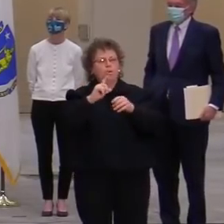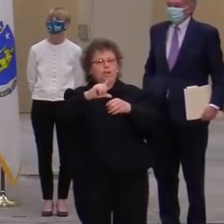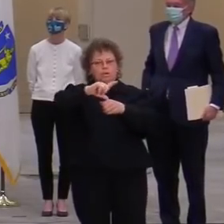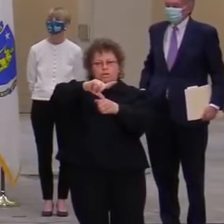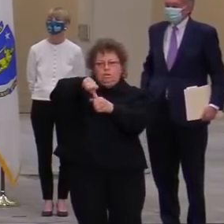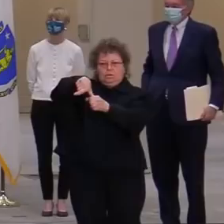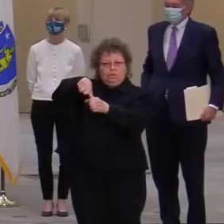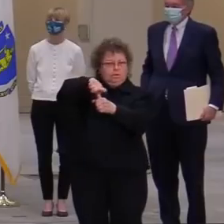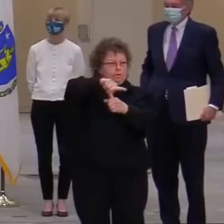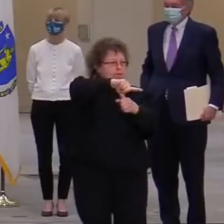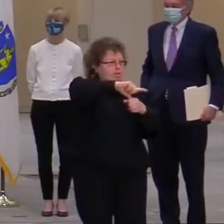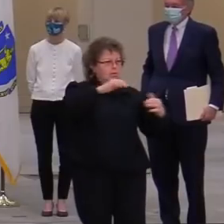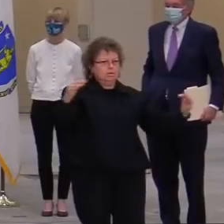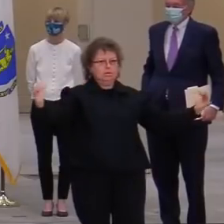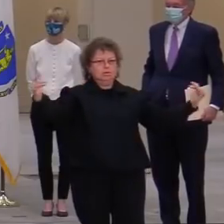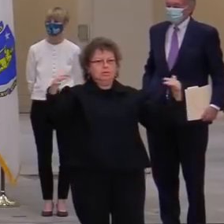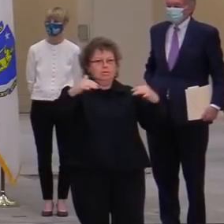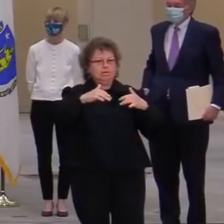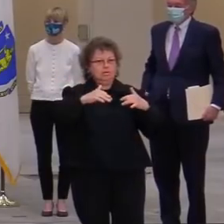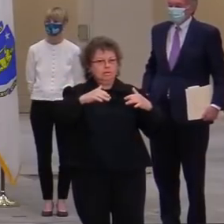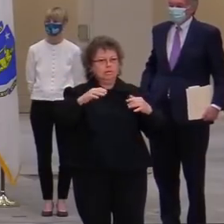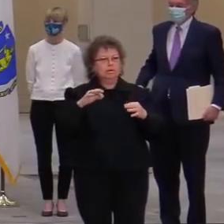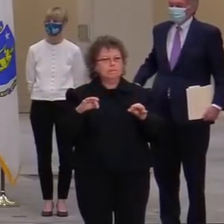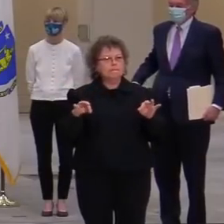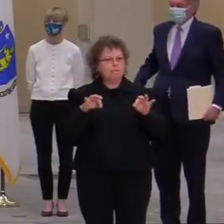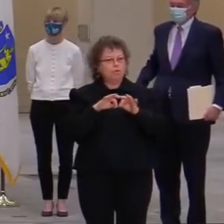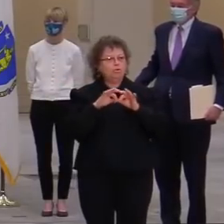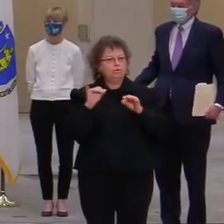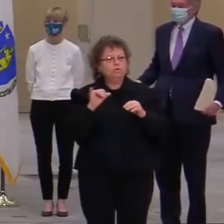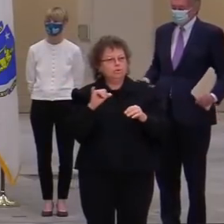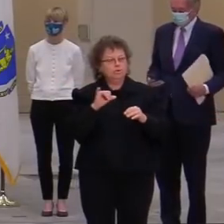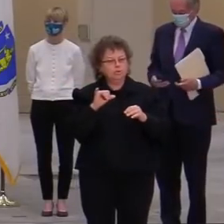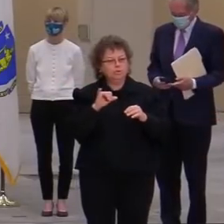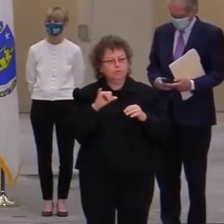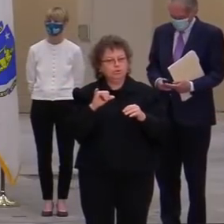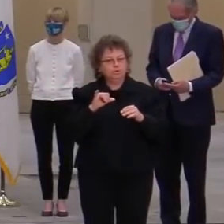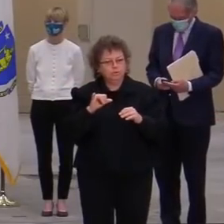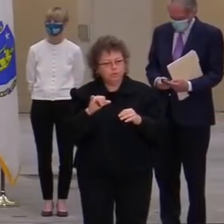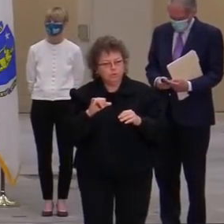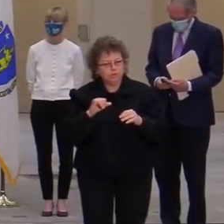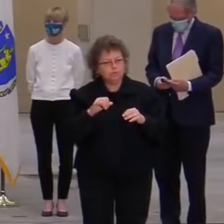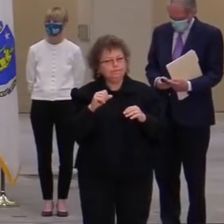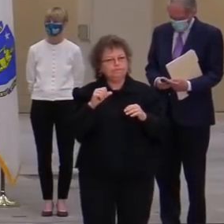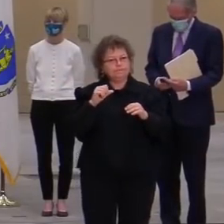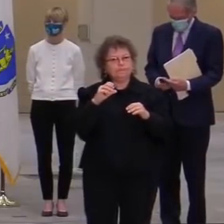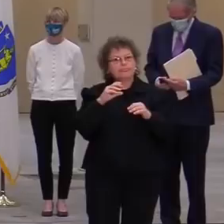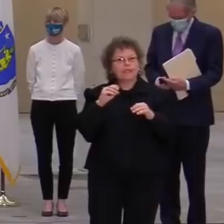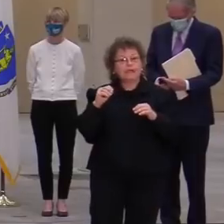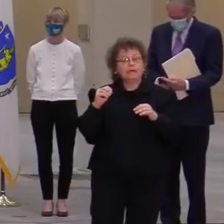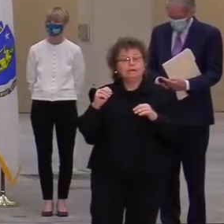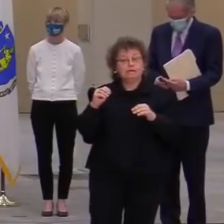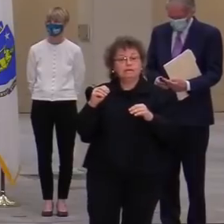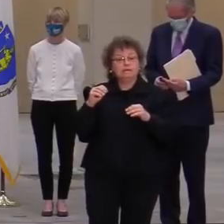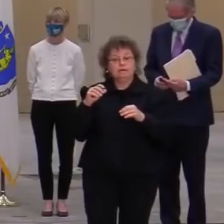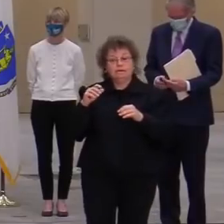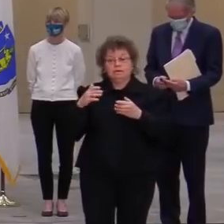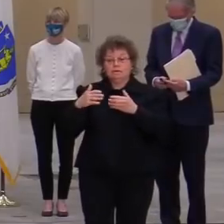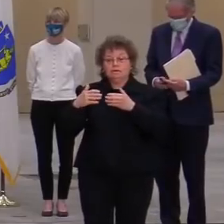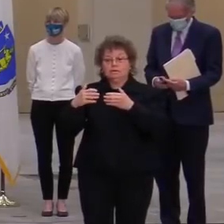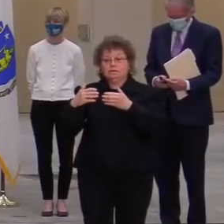proximity was. In some cases, even though we were in the same location as those with social